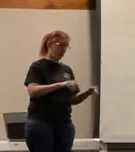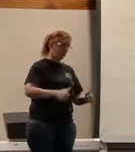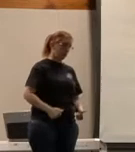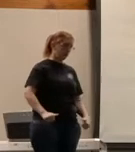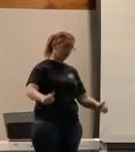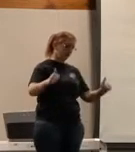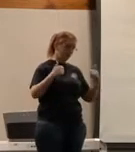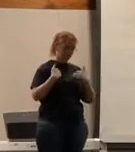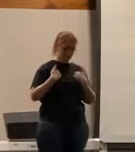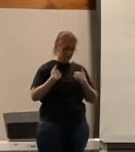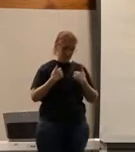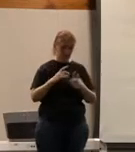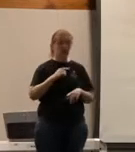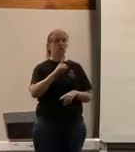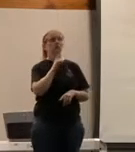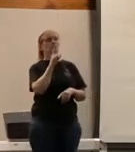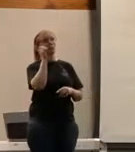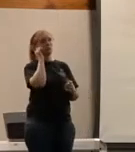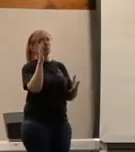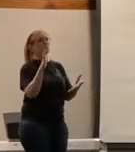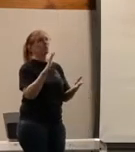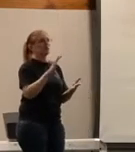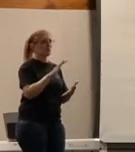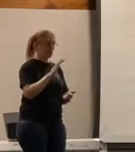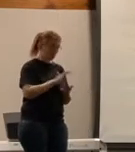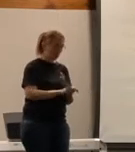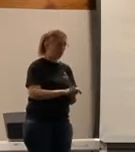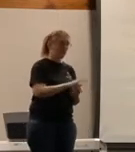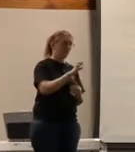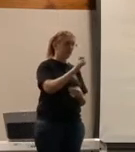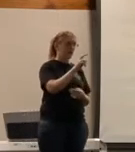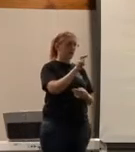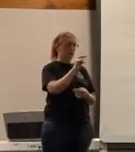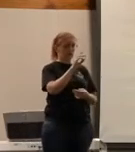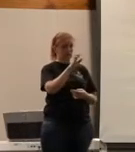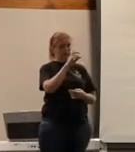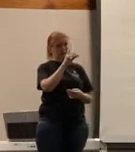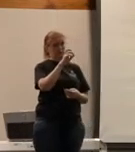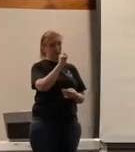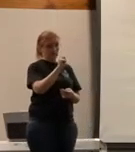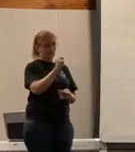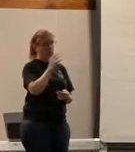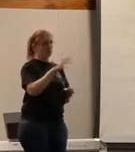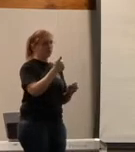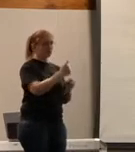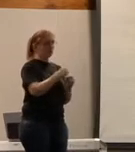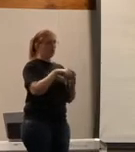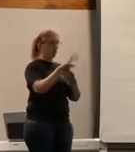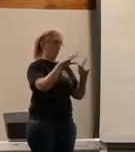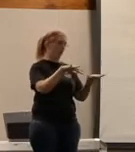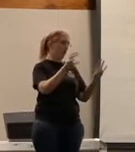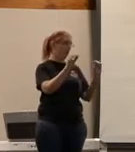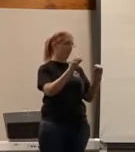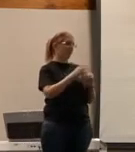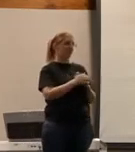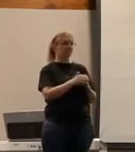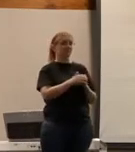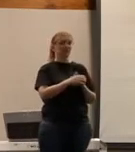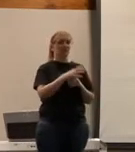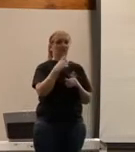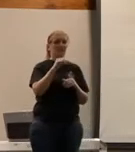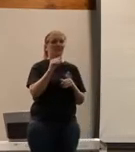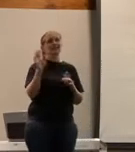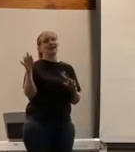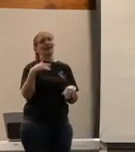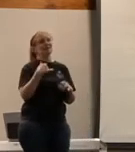live. I truly believe that Eden was placed in Wyoming. I really believe it was in there. In fact, archaeologists,